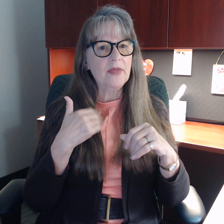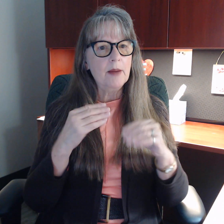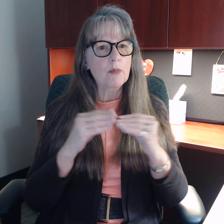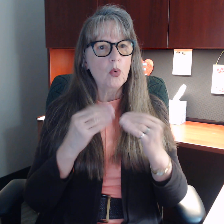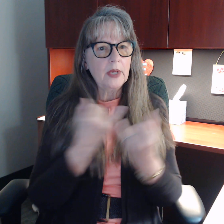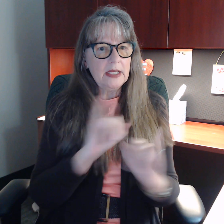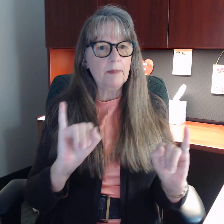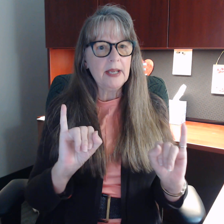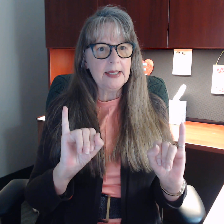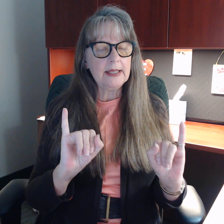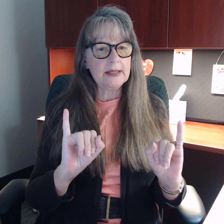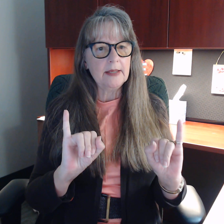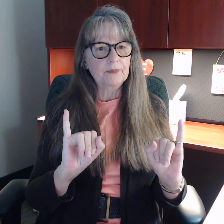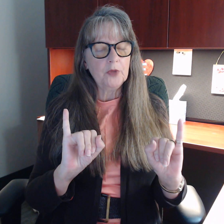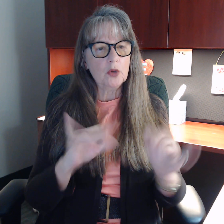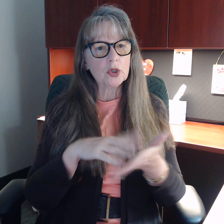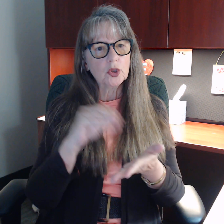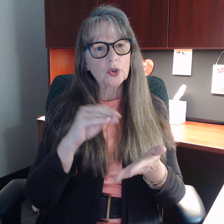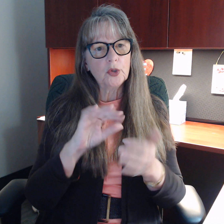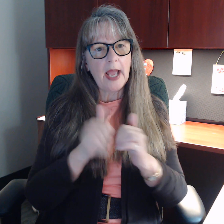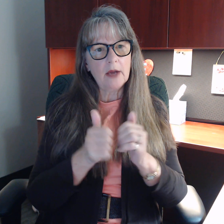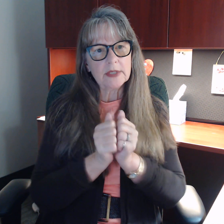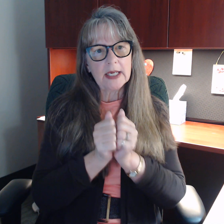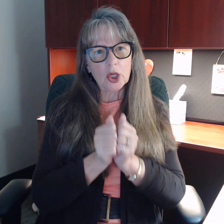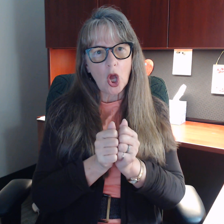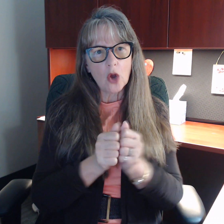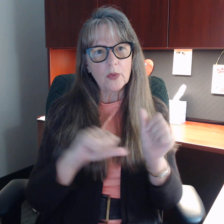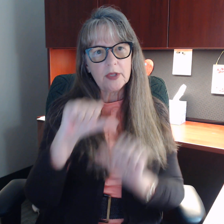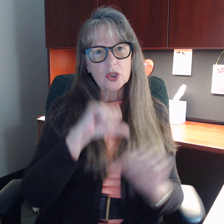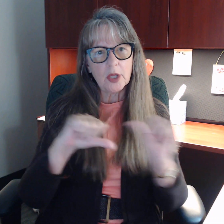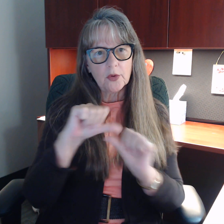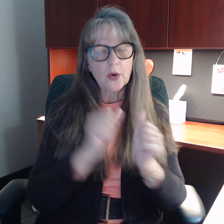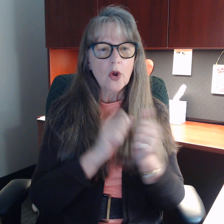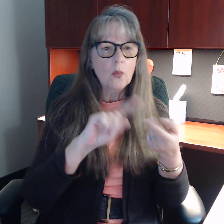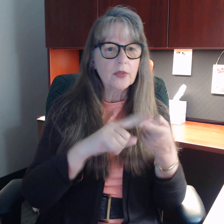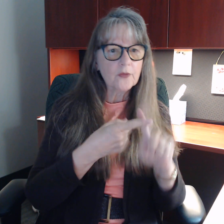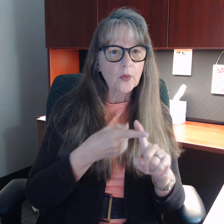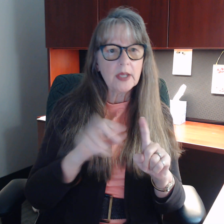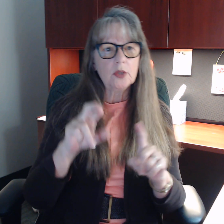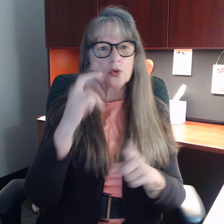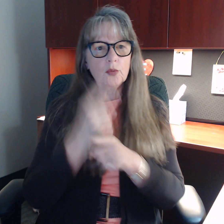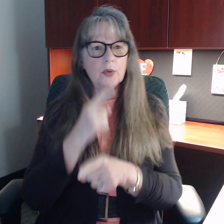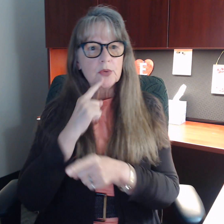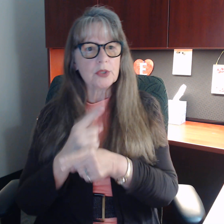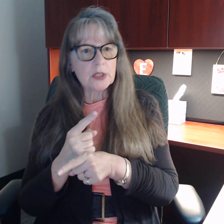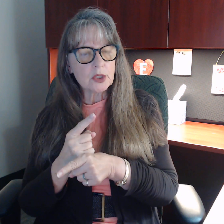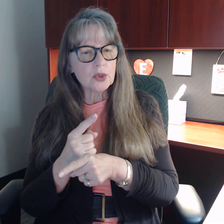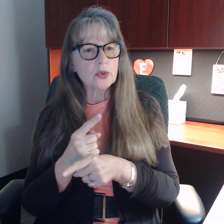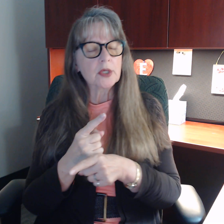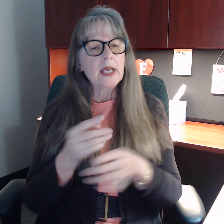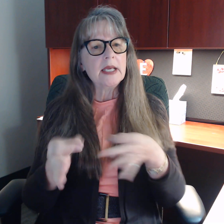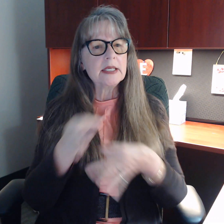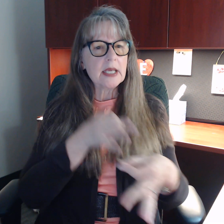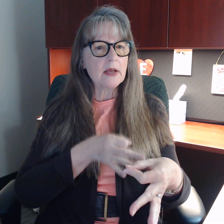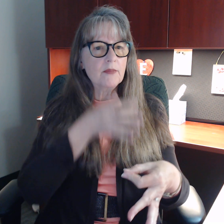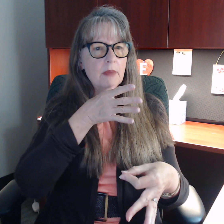more independent, to learn how to get along with each other, with friends or their brothers and sisters, instead of mom and